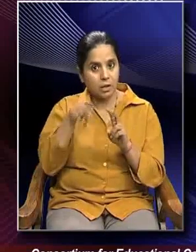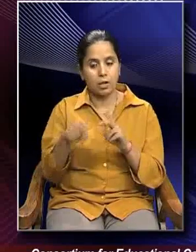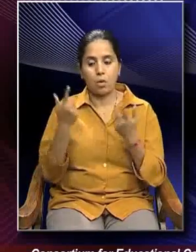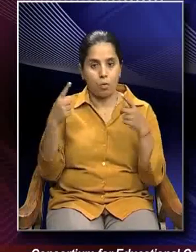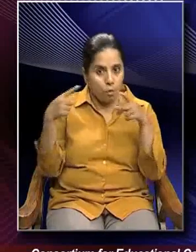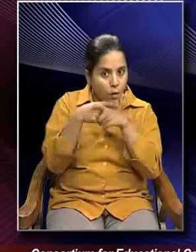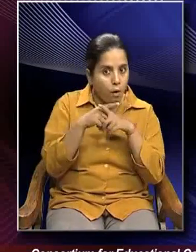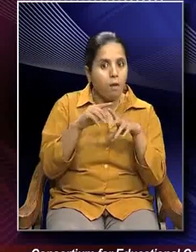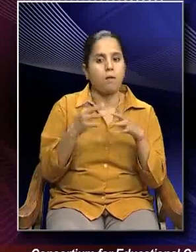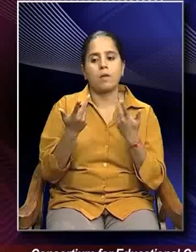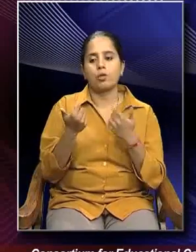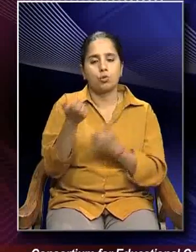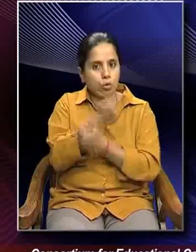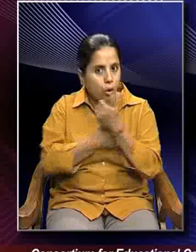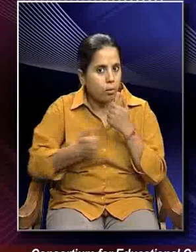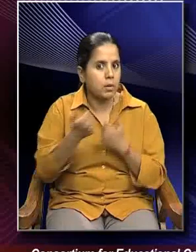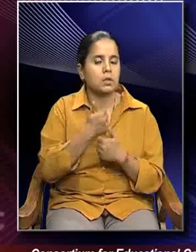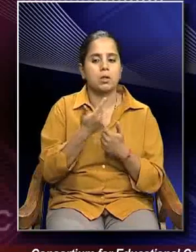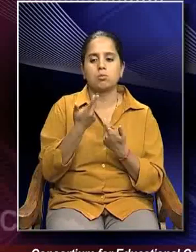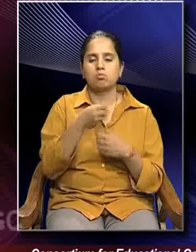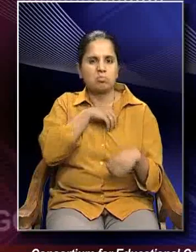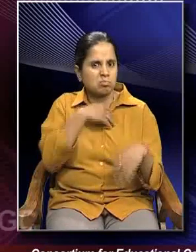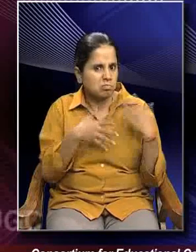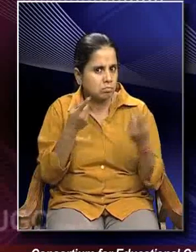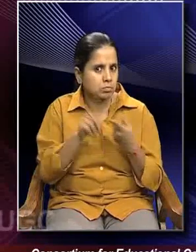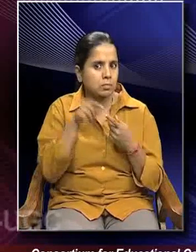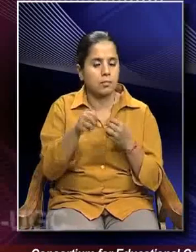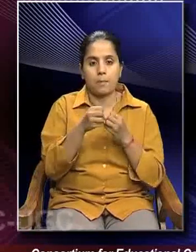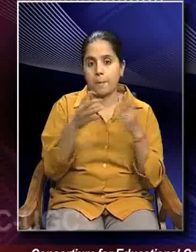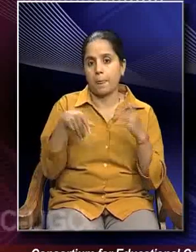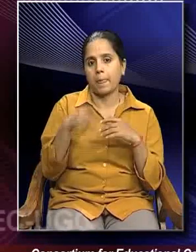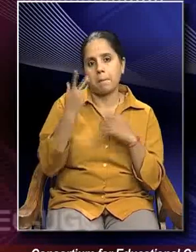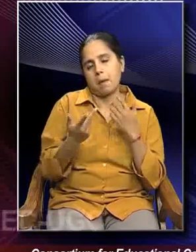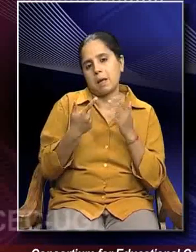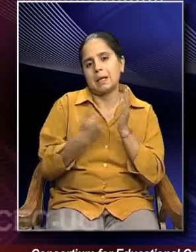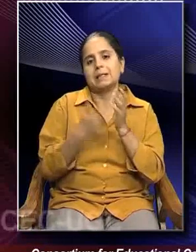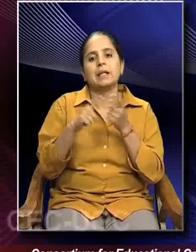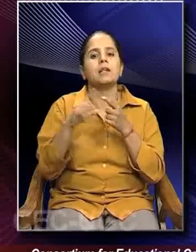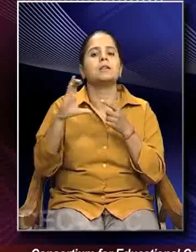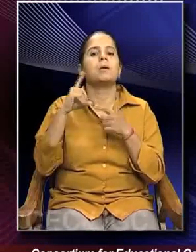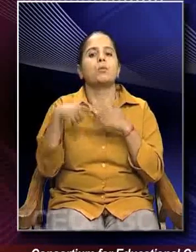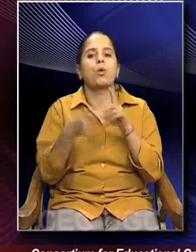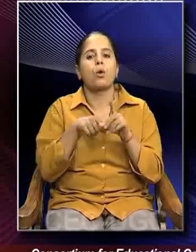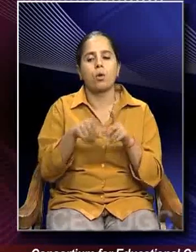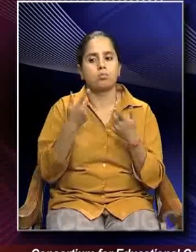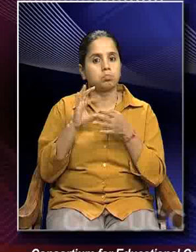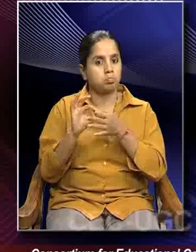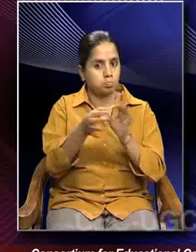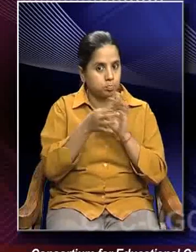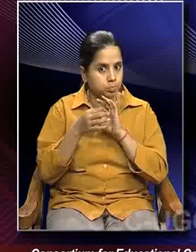conflict, competition, struggle. So reciprocity may be either based on solidarity.